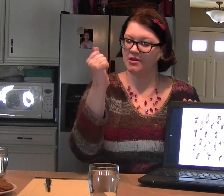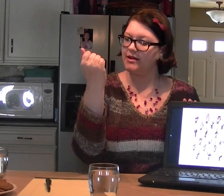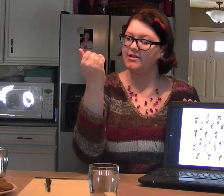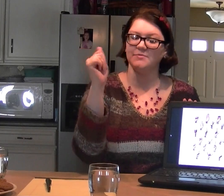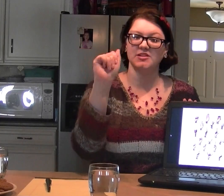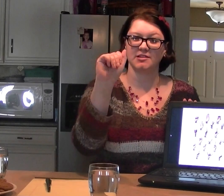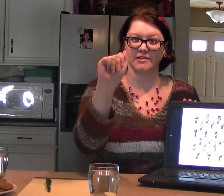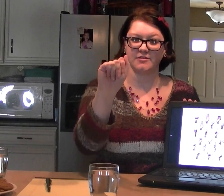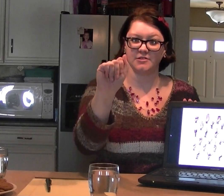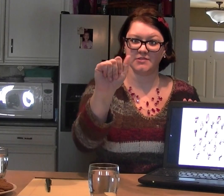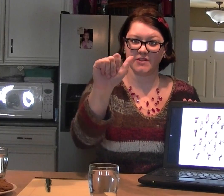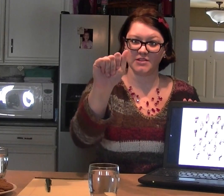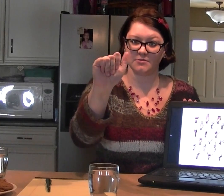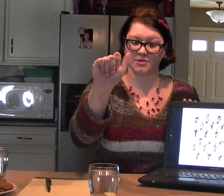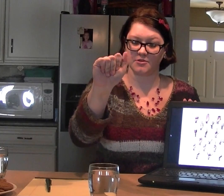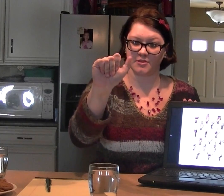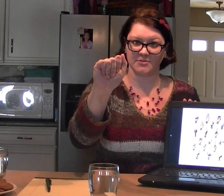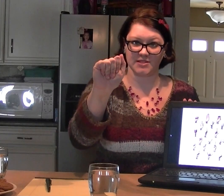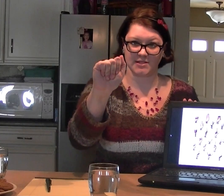And it's basically a closed fist with your thumb to the side.